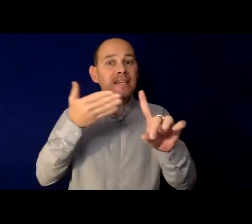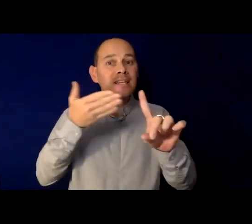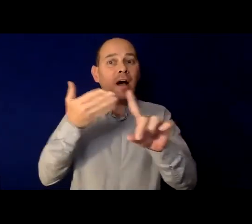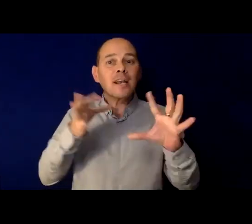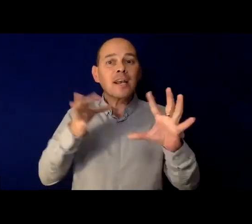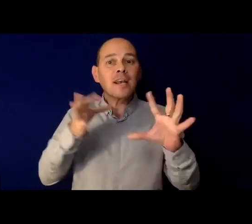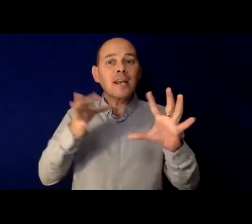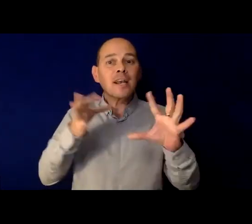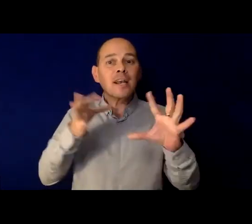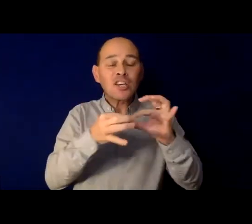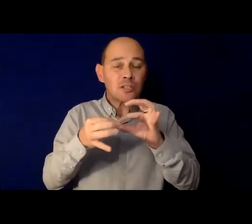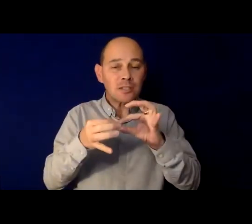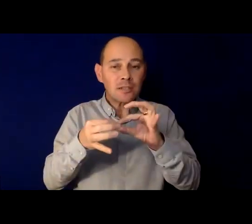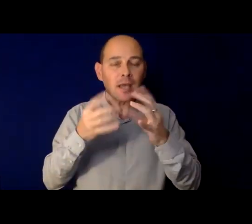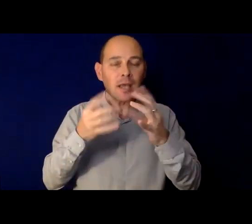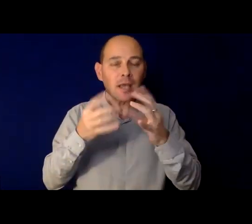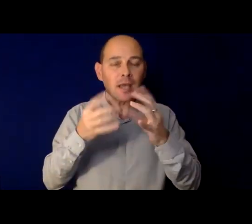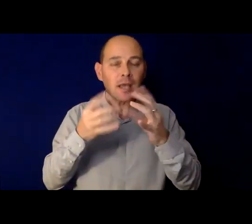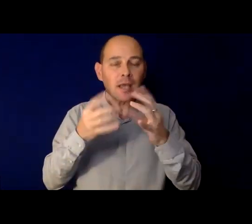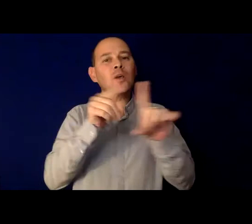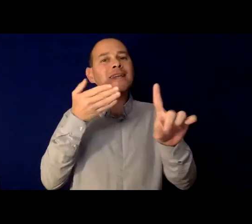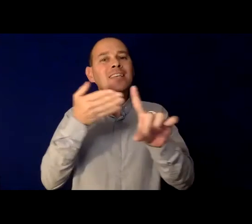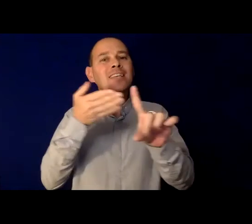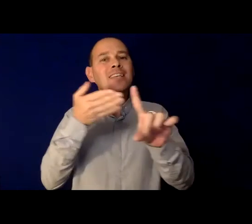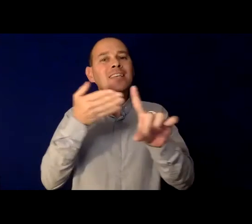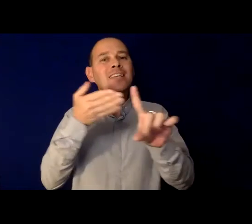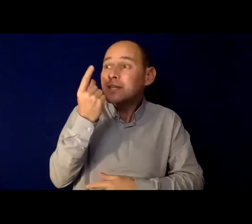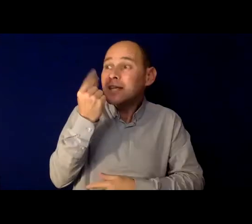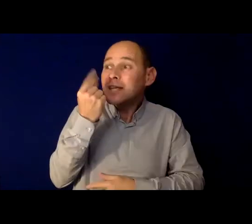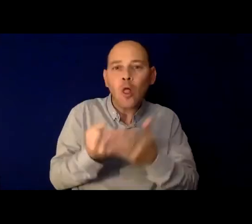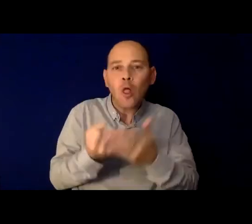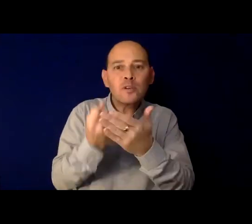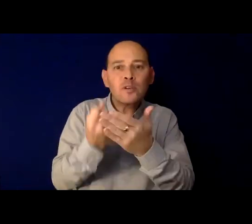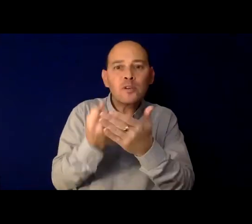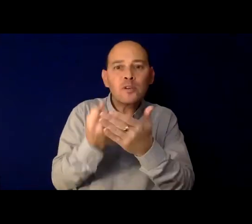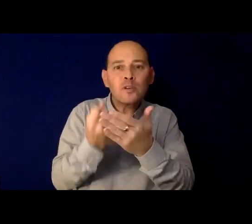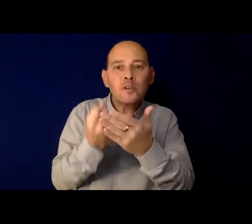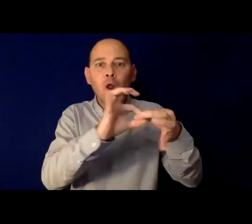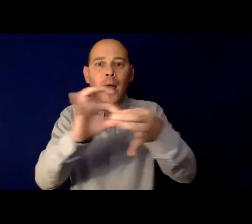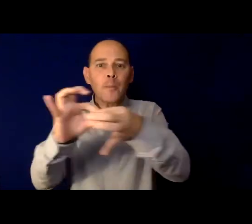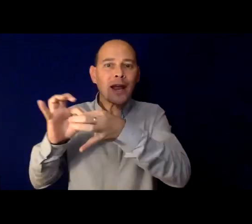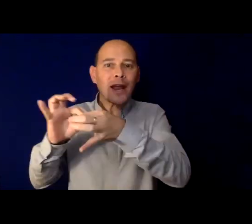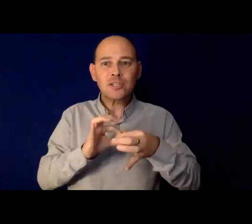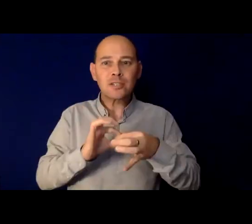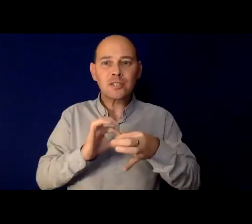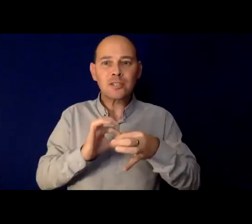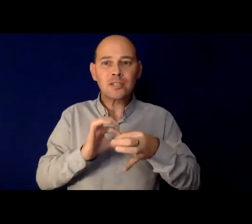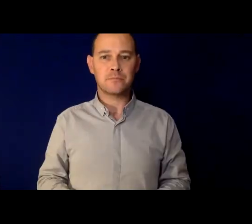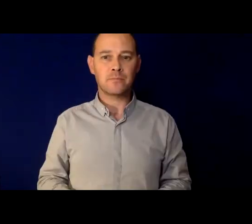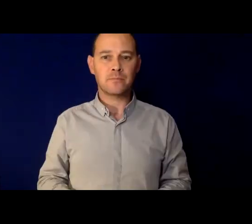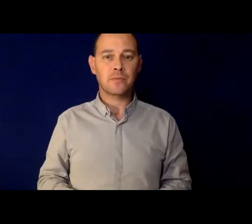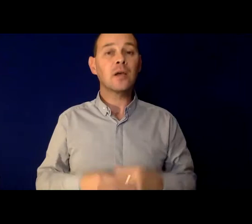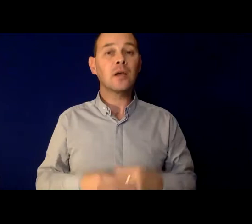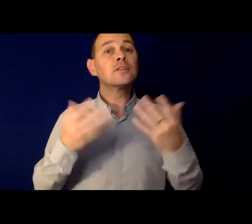and collaboration, and also identifying potential opportunities for collaboration and coordination. So with this very